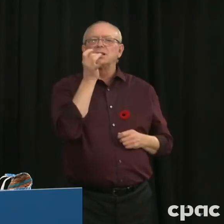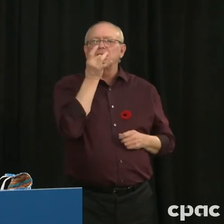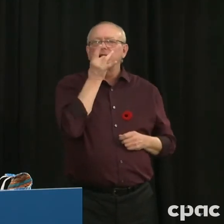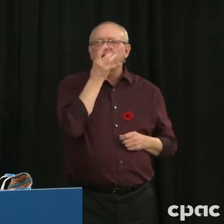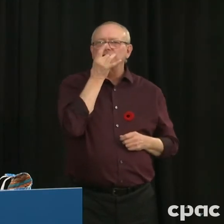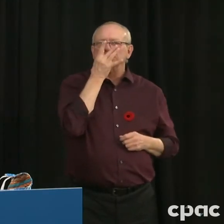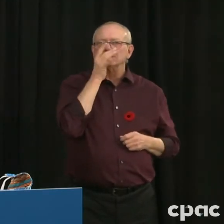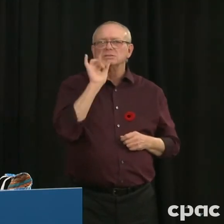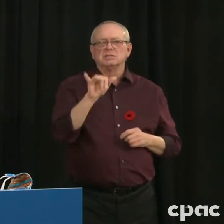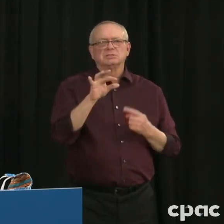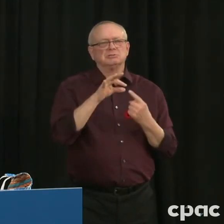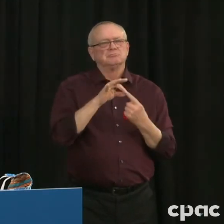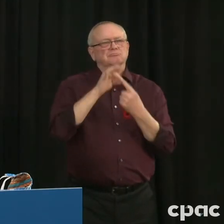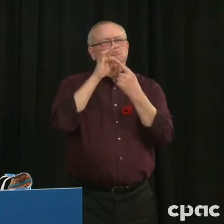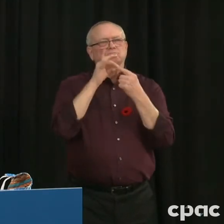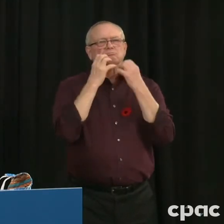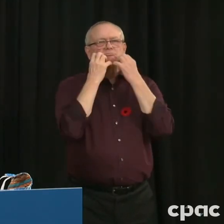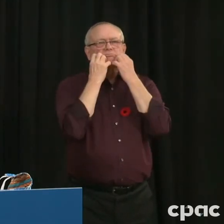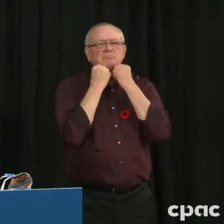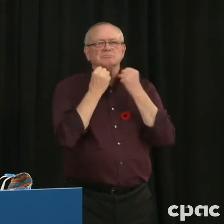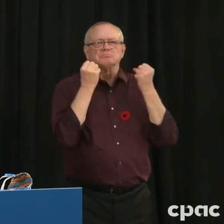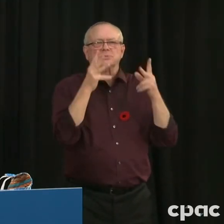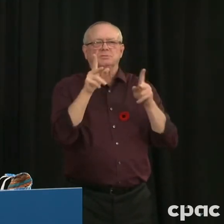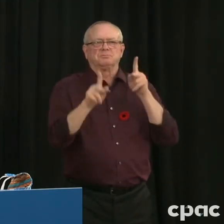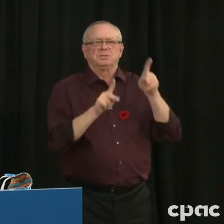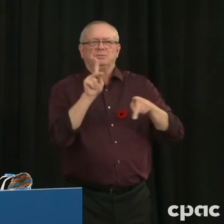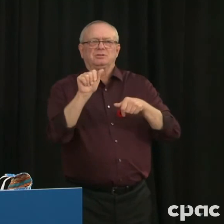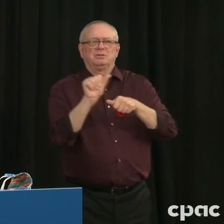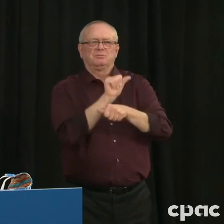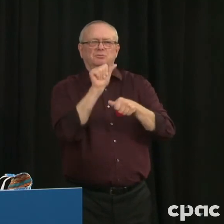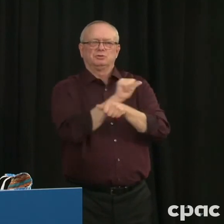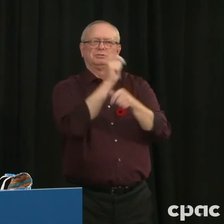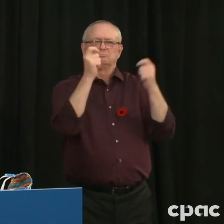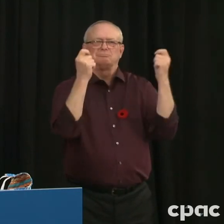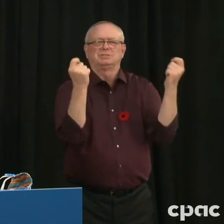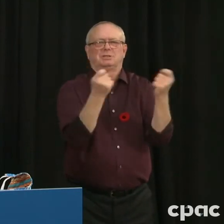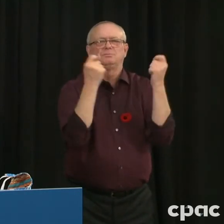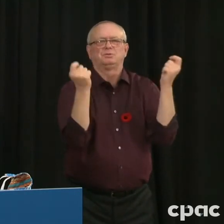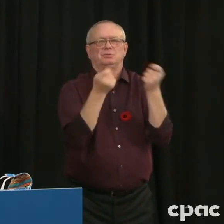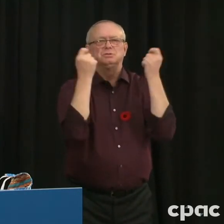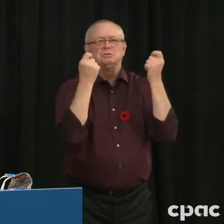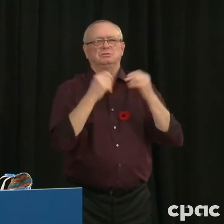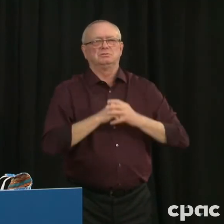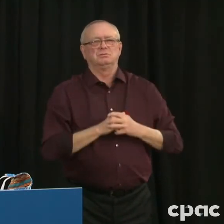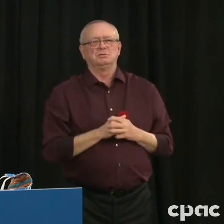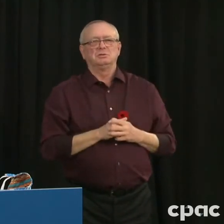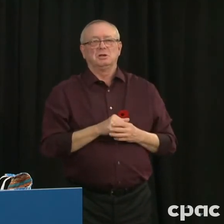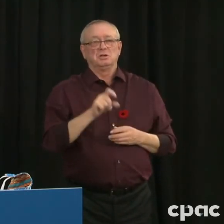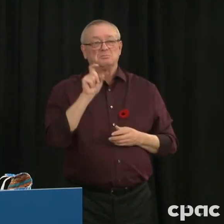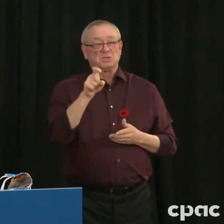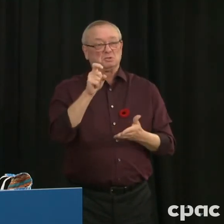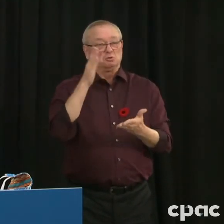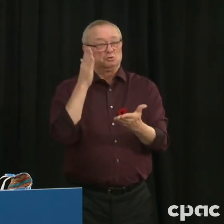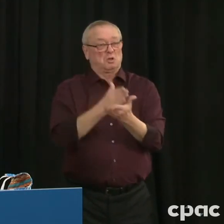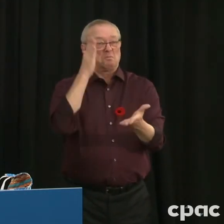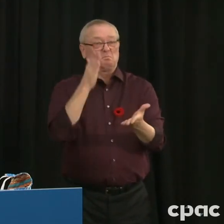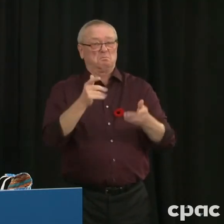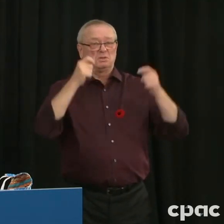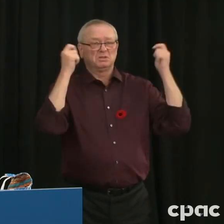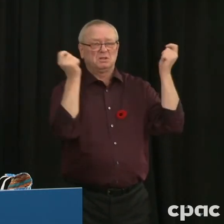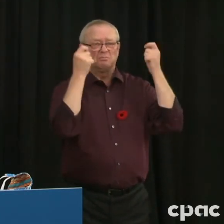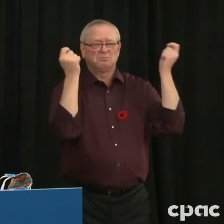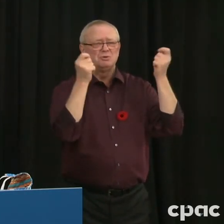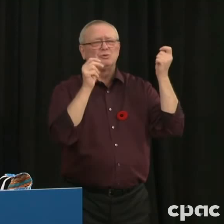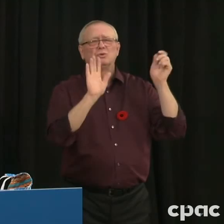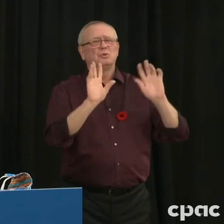you to stop celebrating this occasion, but it is essential that we consider COVID-19 while planning and attending any